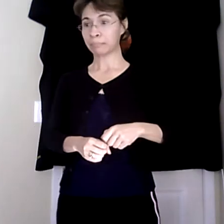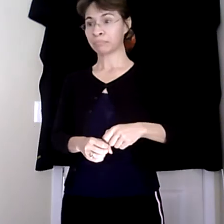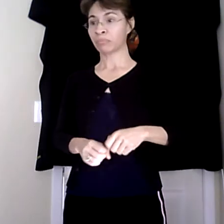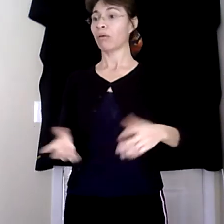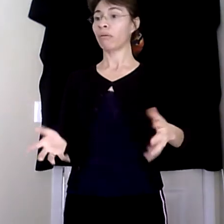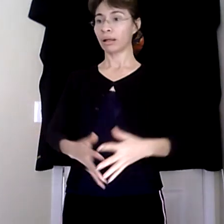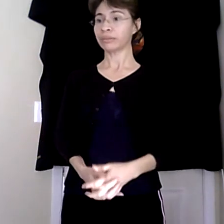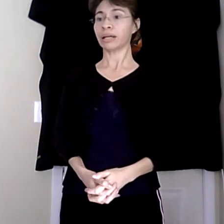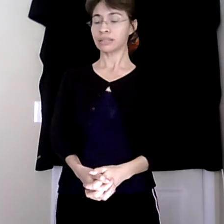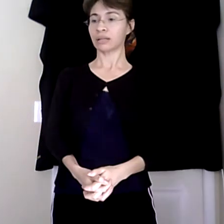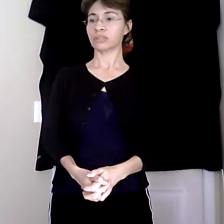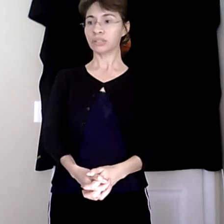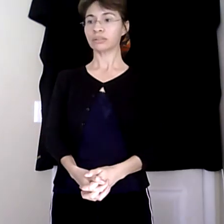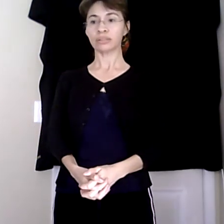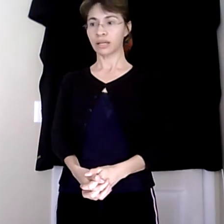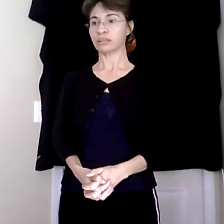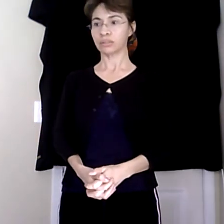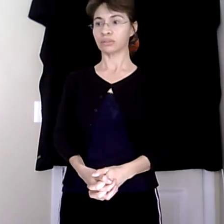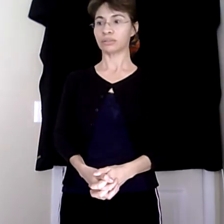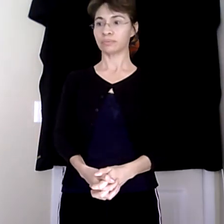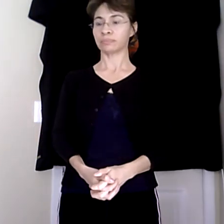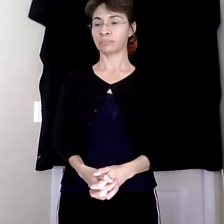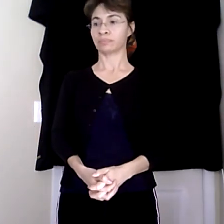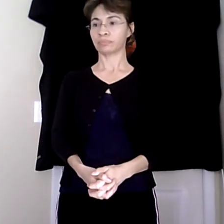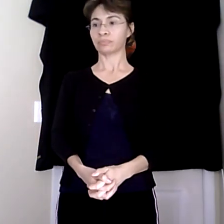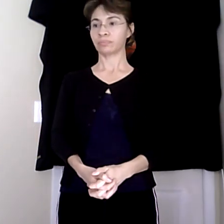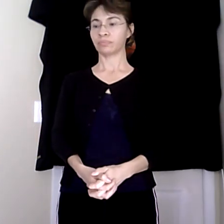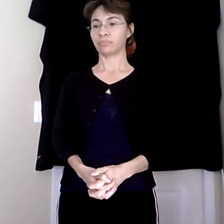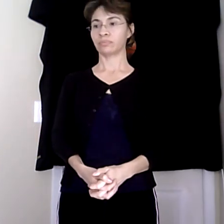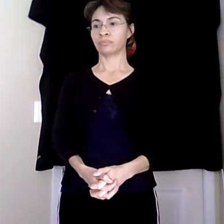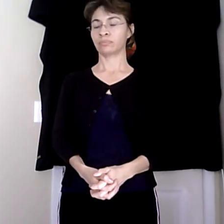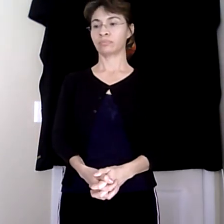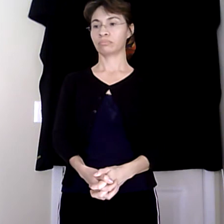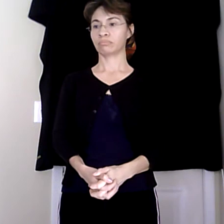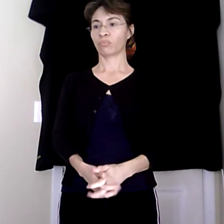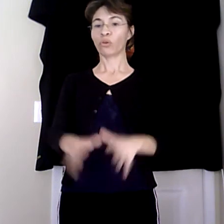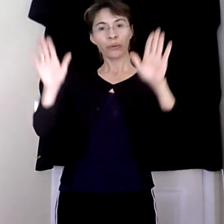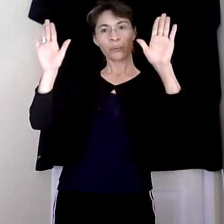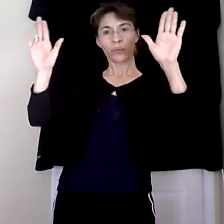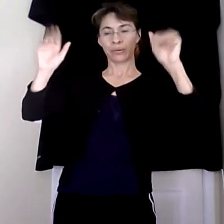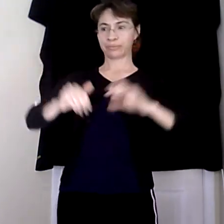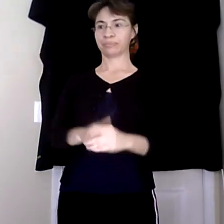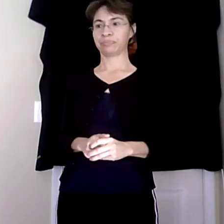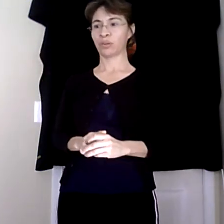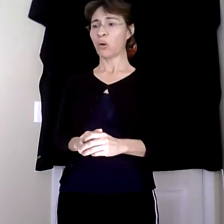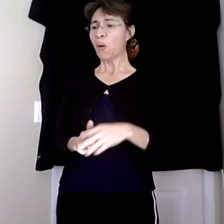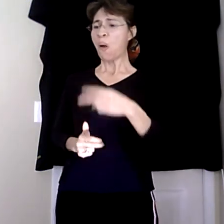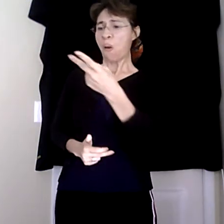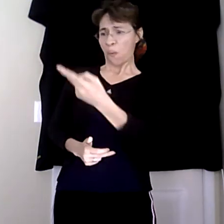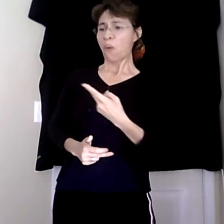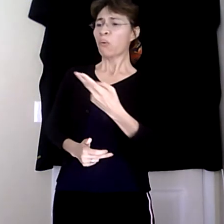But we can do that. If you tell me in advance when your parties are, Mhm. I'll just put them up on the day of the party. How does that